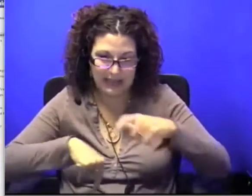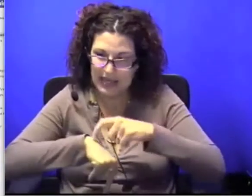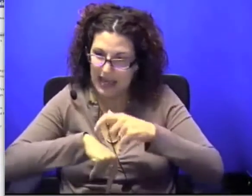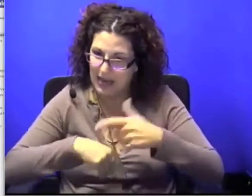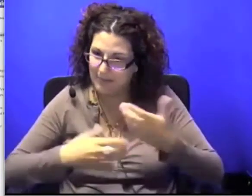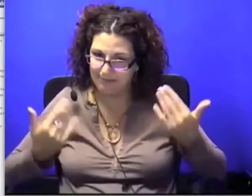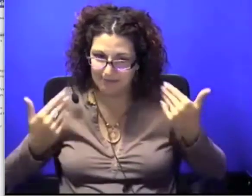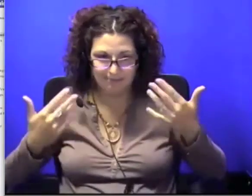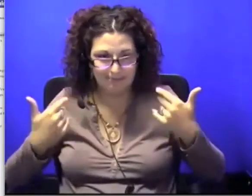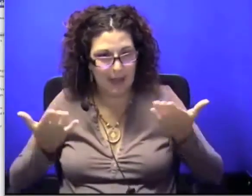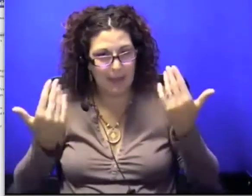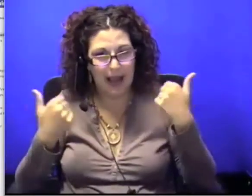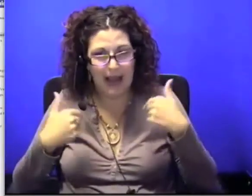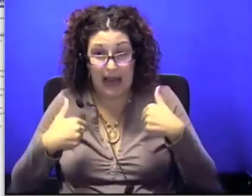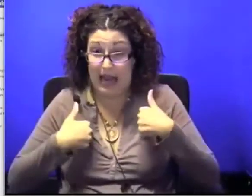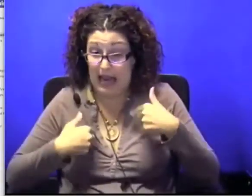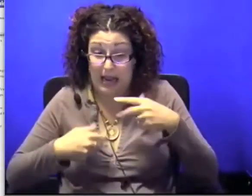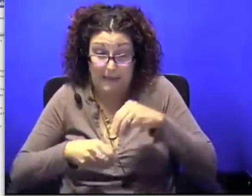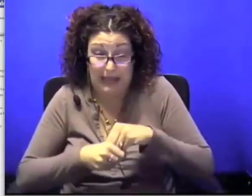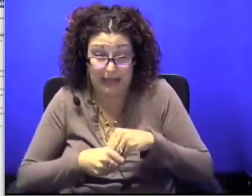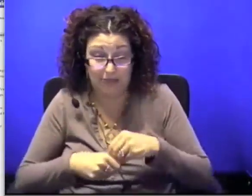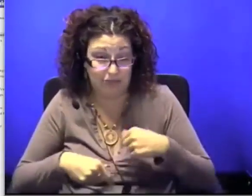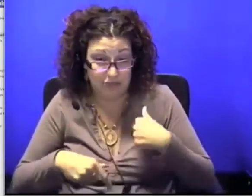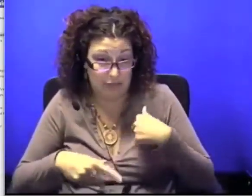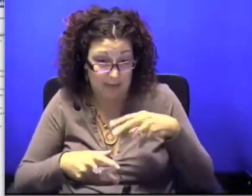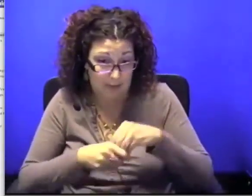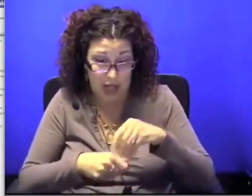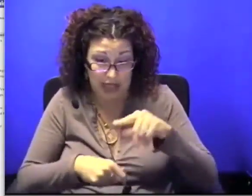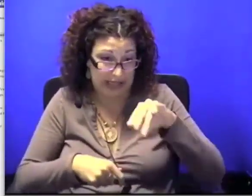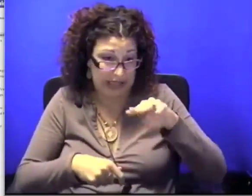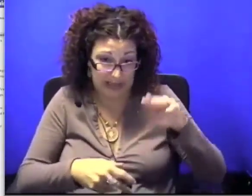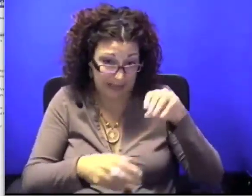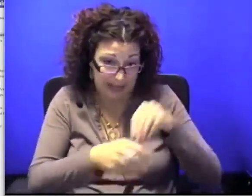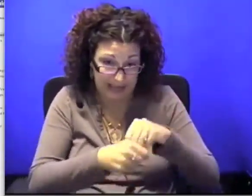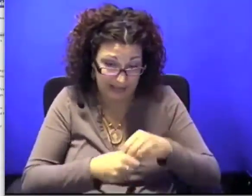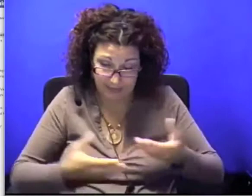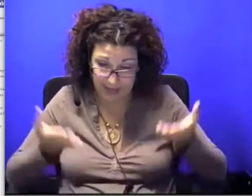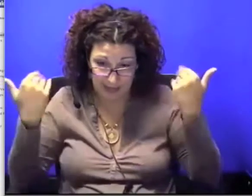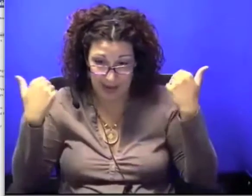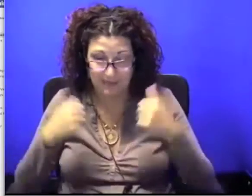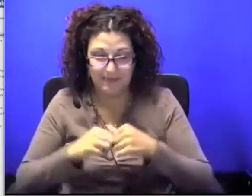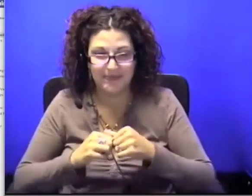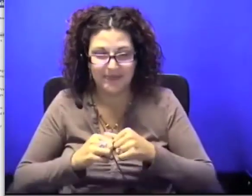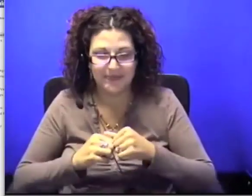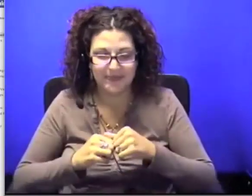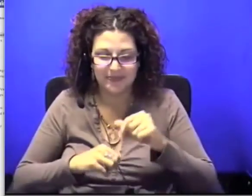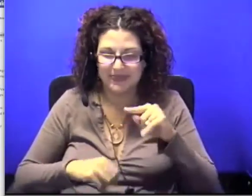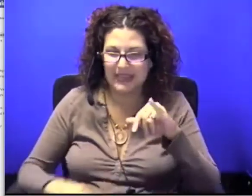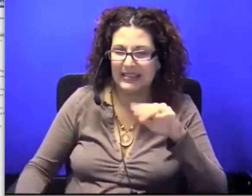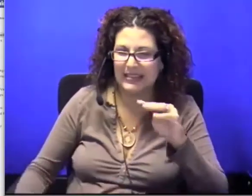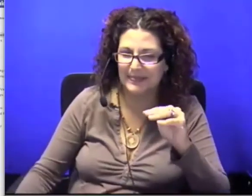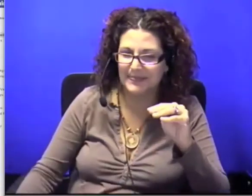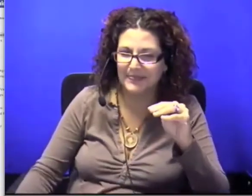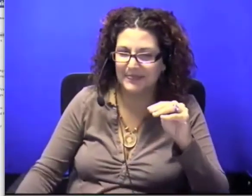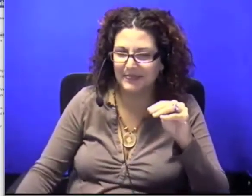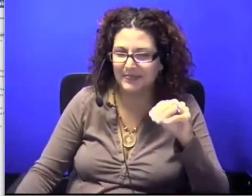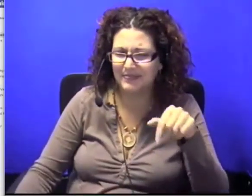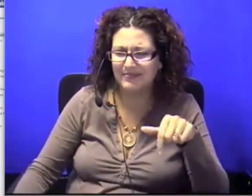This is the time. Let's get going. I'm in. Tim's in. Let's go for it. That is awesome, Robert.